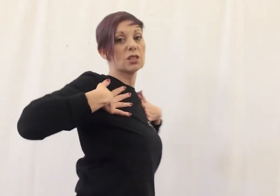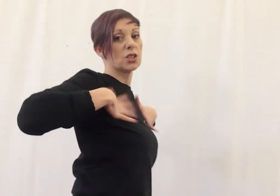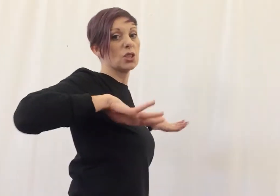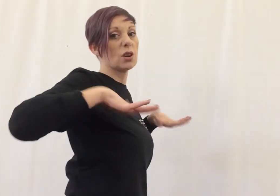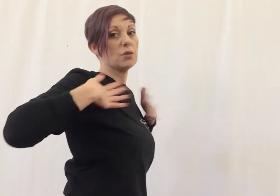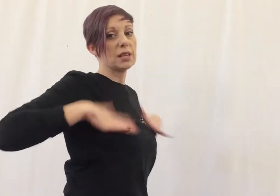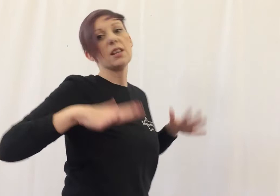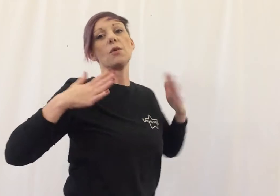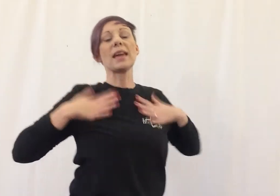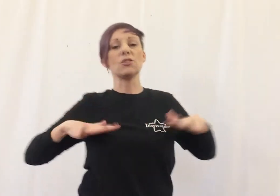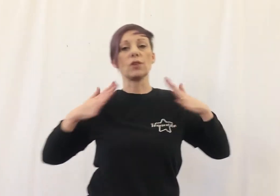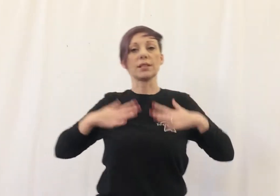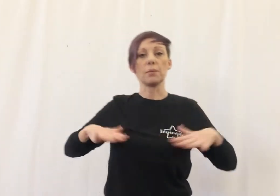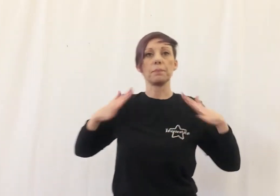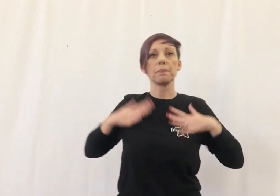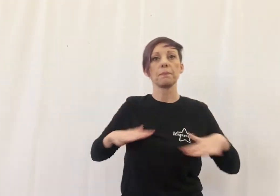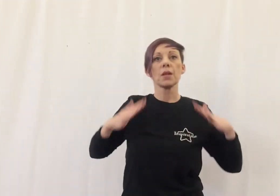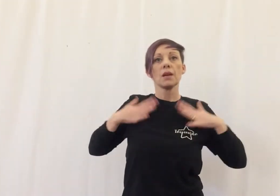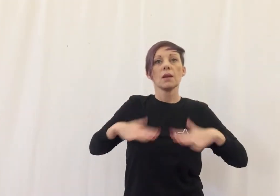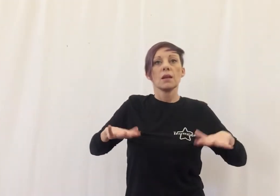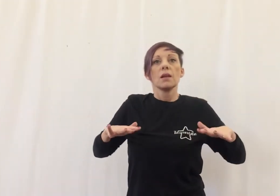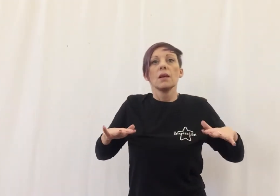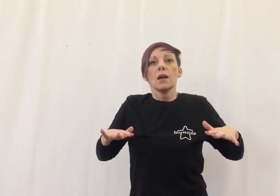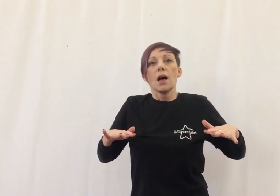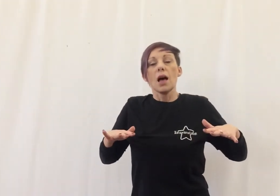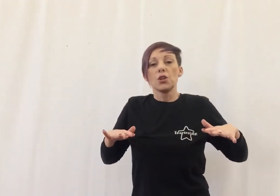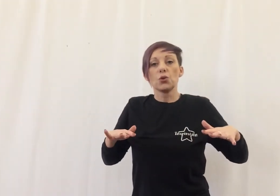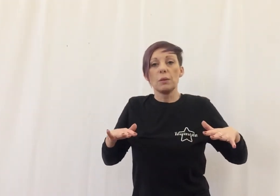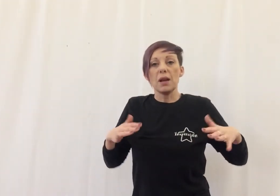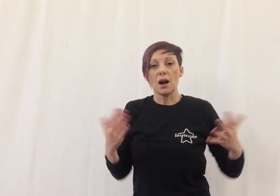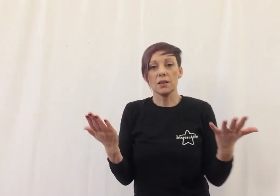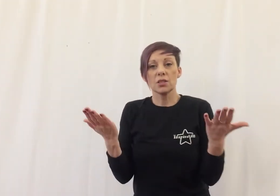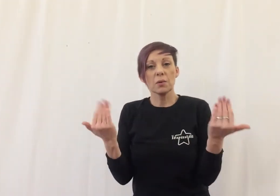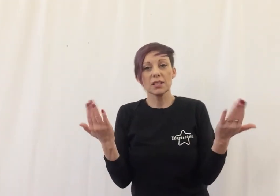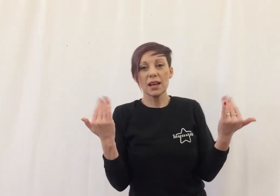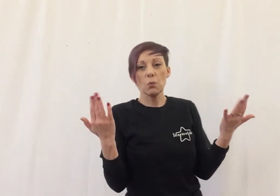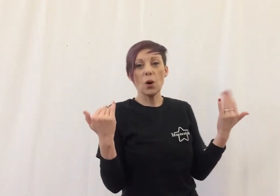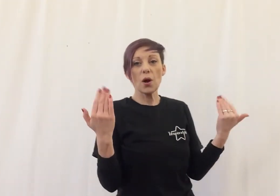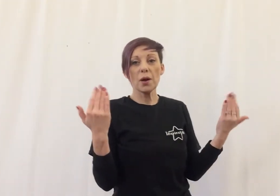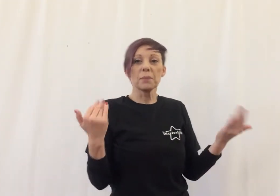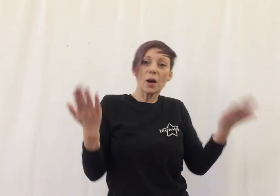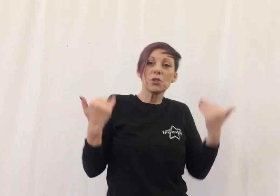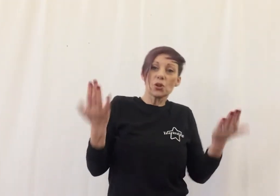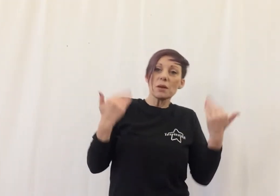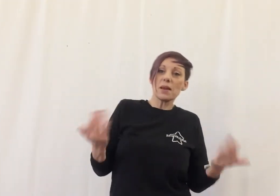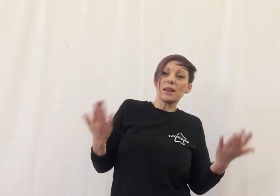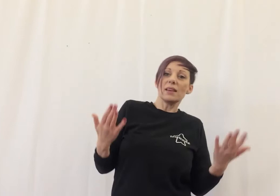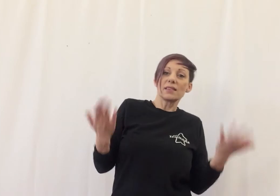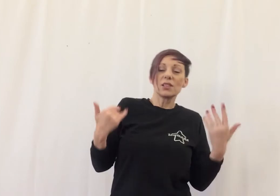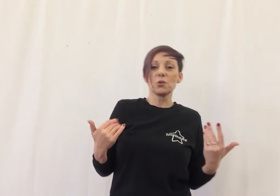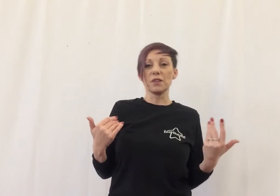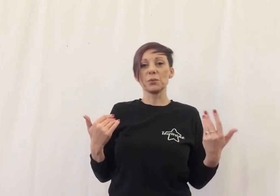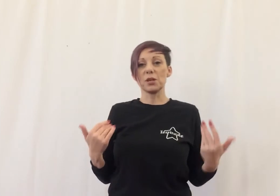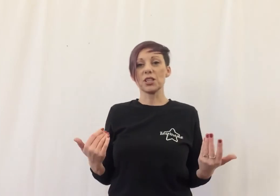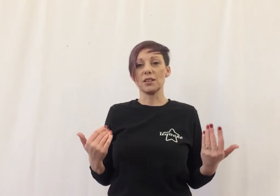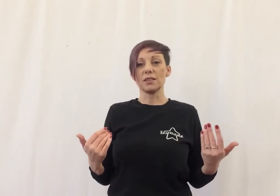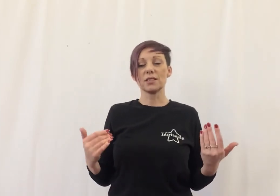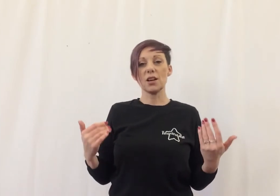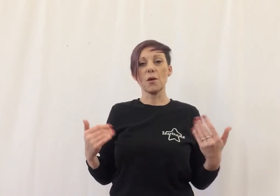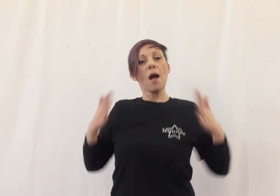touching your clothes, getting dressed up. Join me, hun. So I'm going to say, welcome, come and join me. It's that sort of expression. So